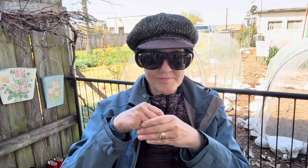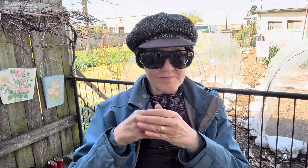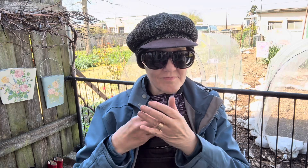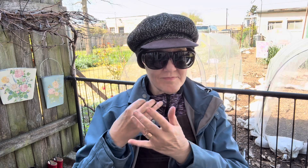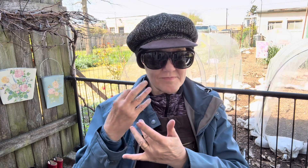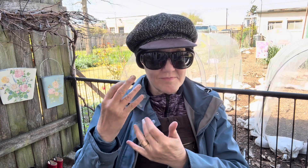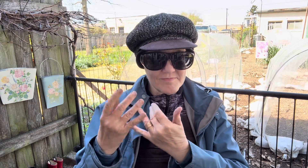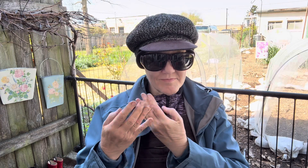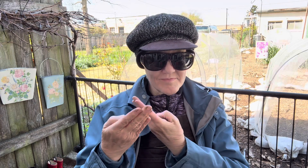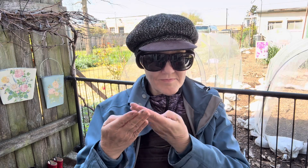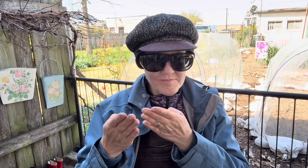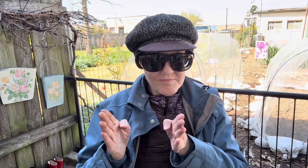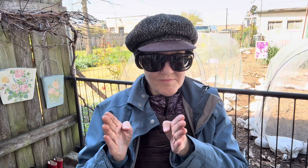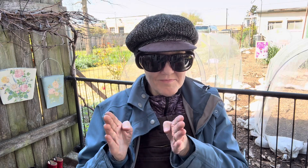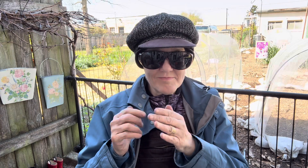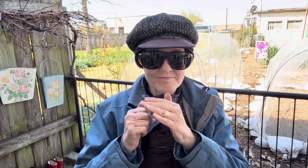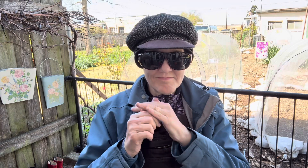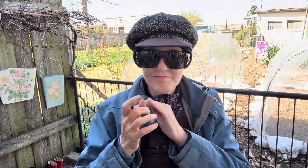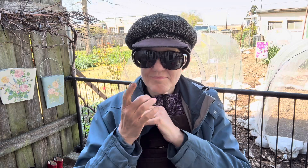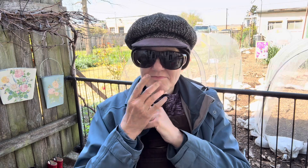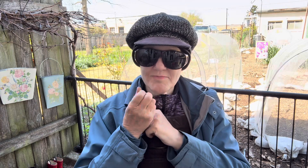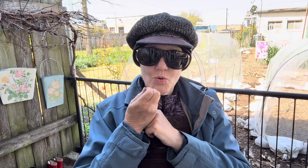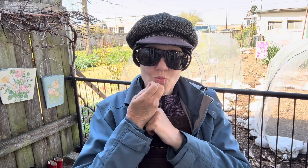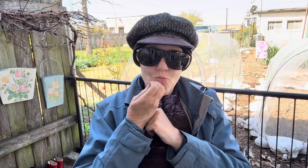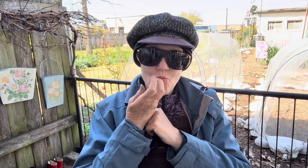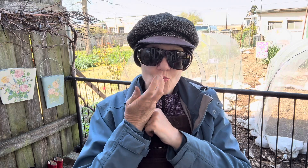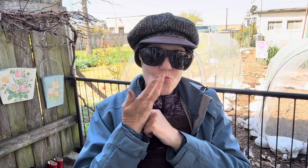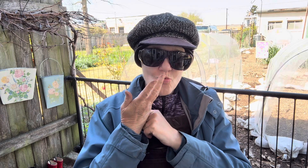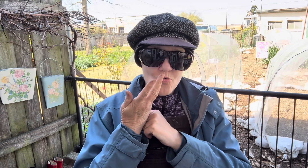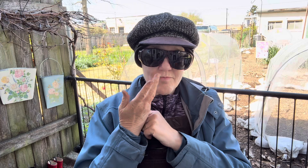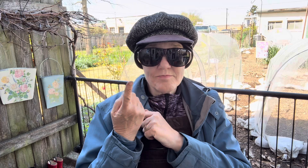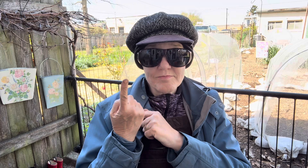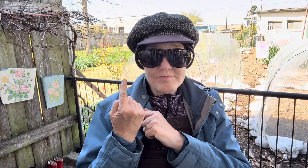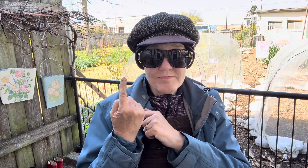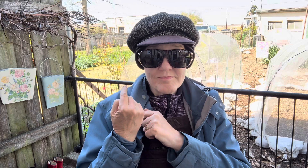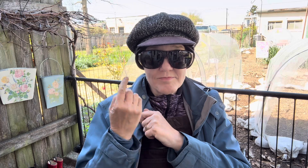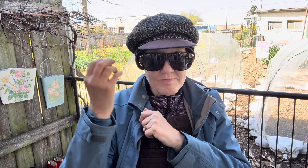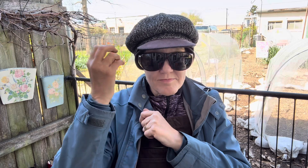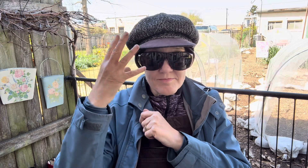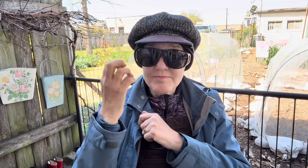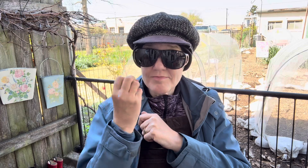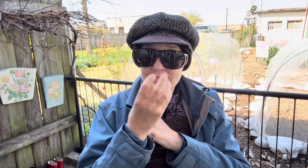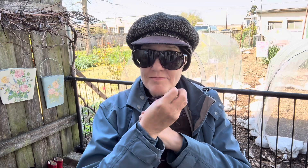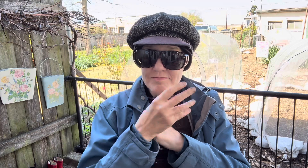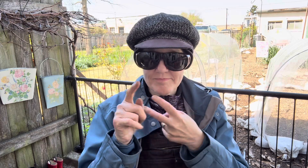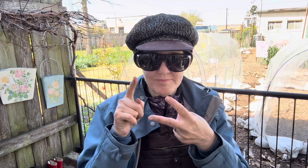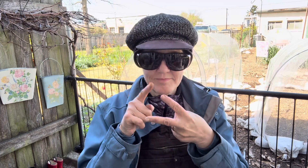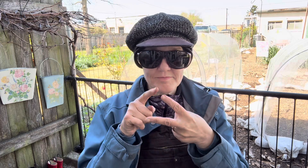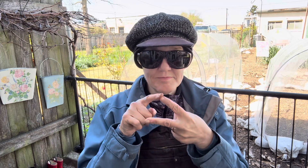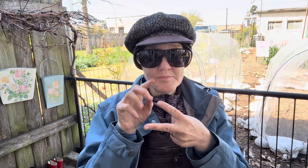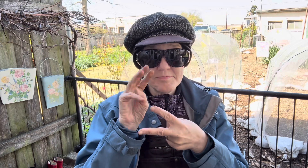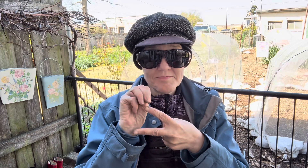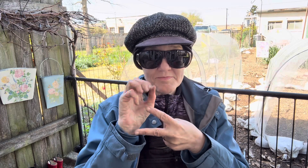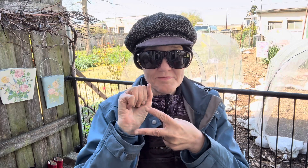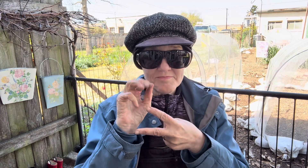Of course, starting them inside in the warm furnace room like I normally do under lights. Last year, my sunflowers germinated.